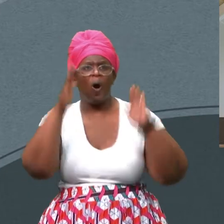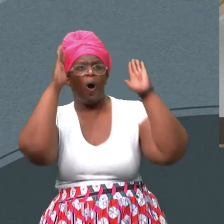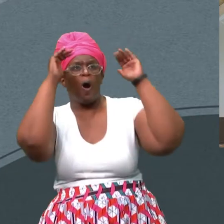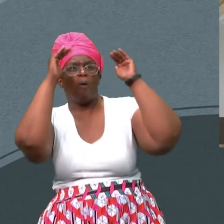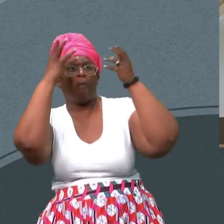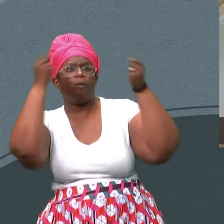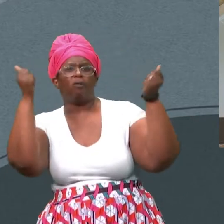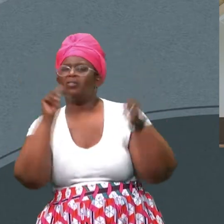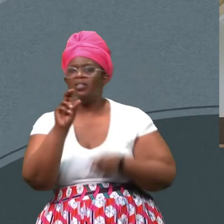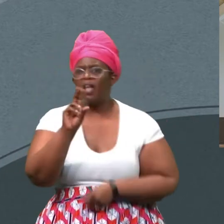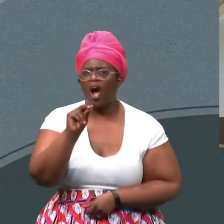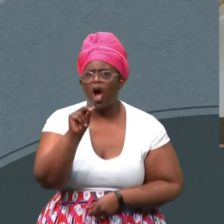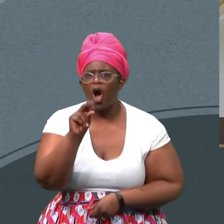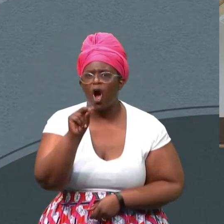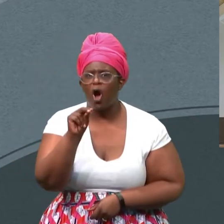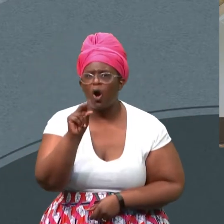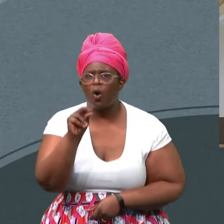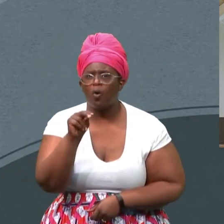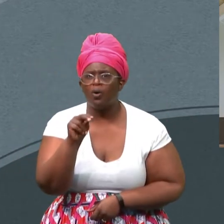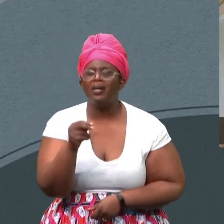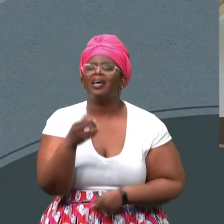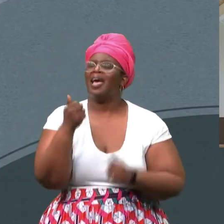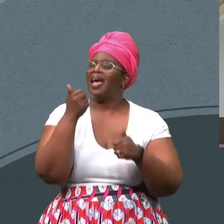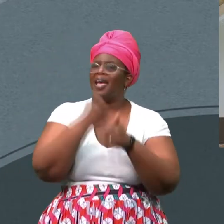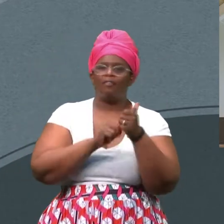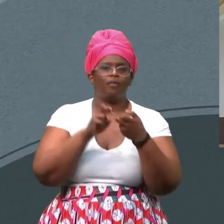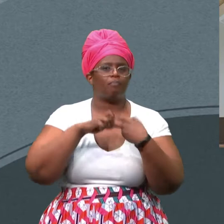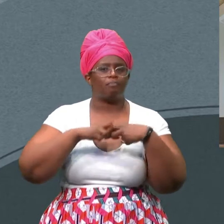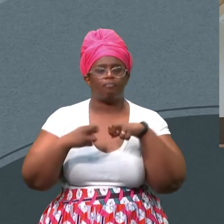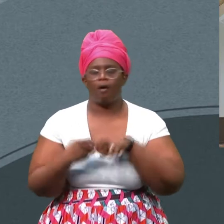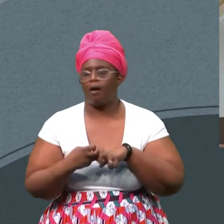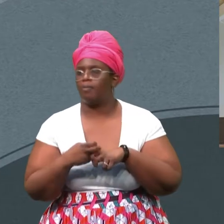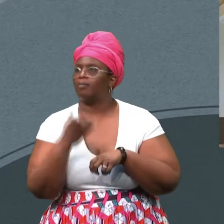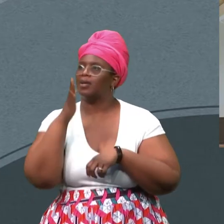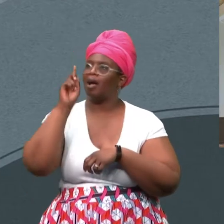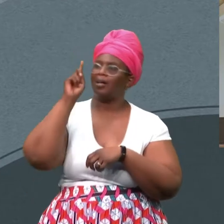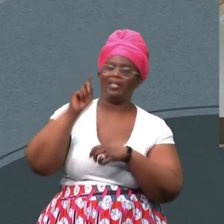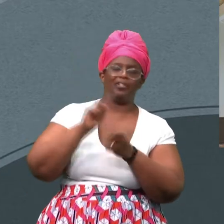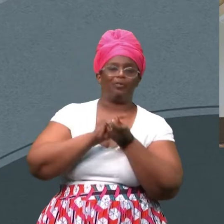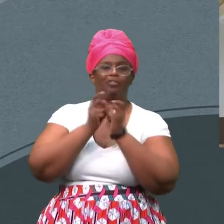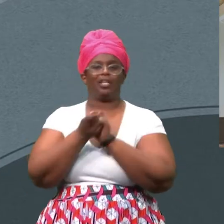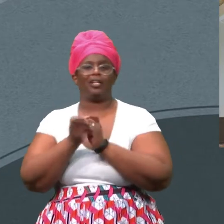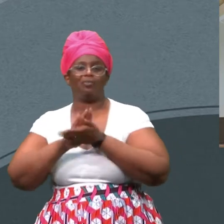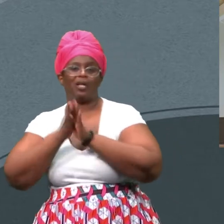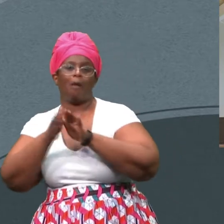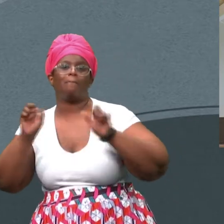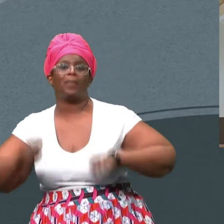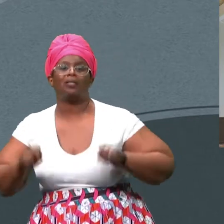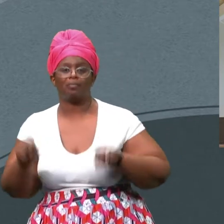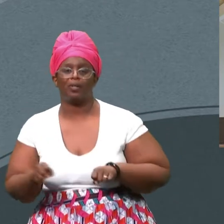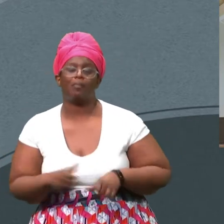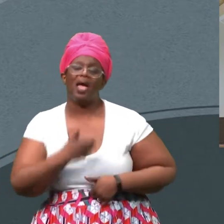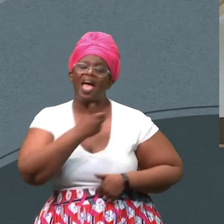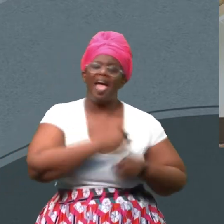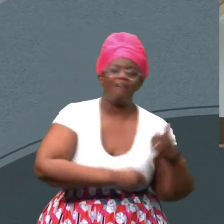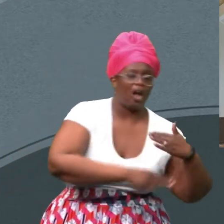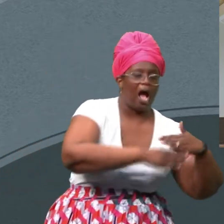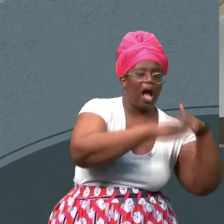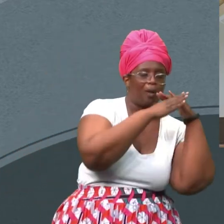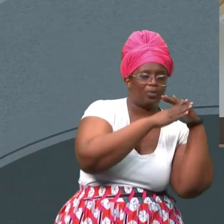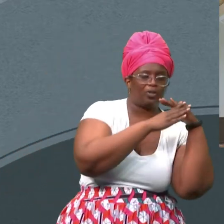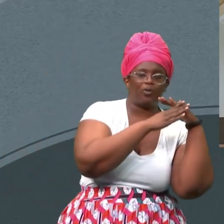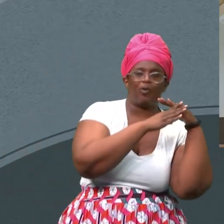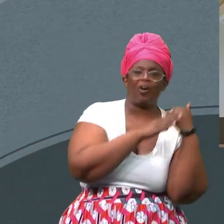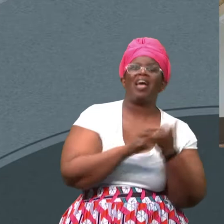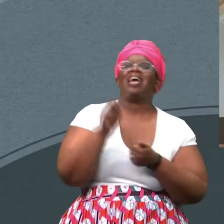That God is saying, I'm about to turn every problem into a possibility. I'm about to take every obstacle and I'm